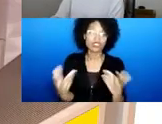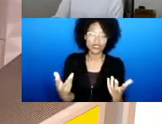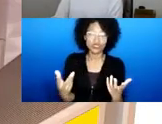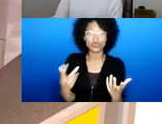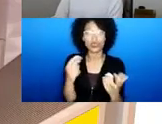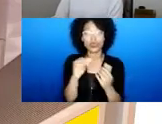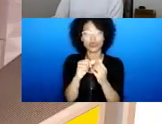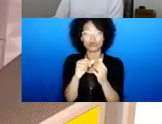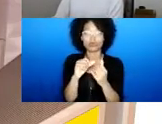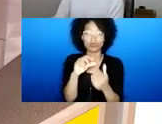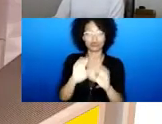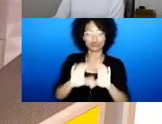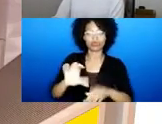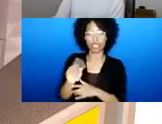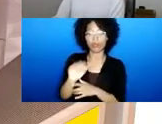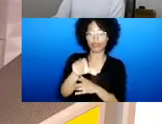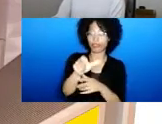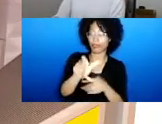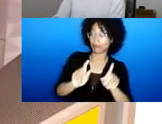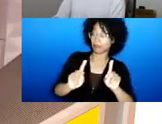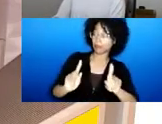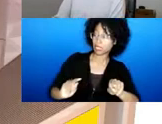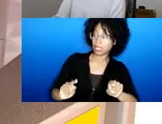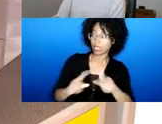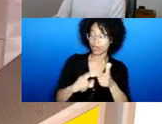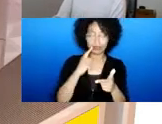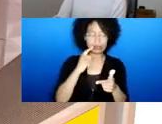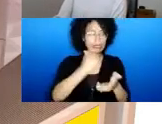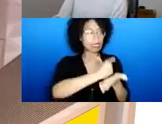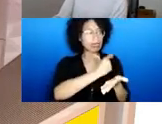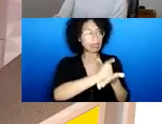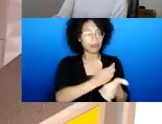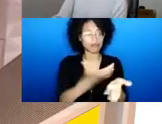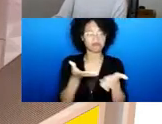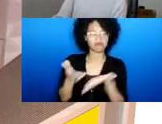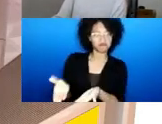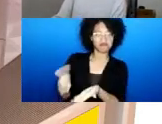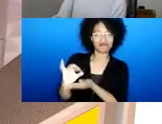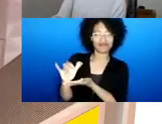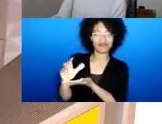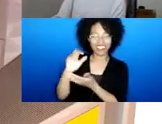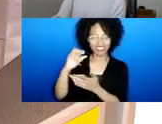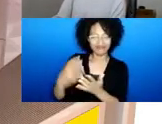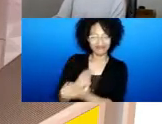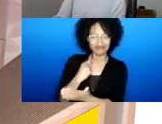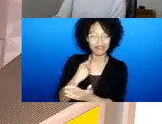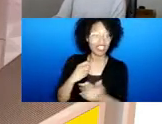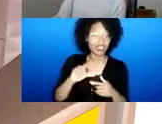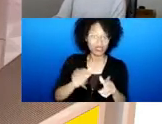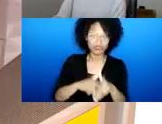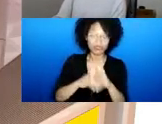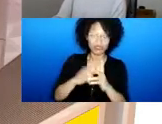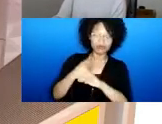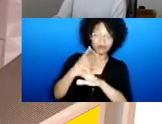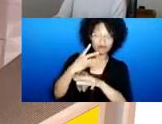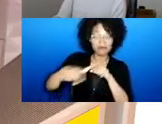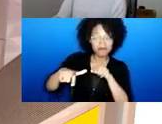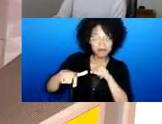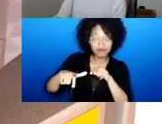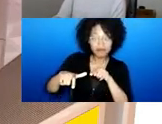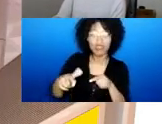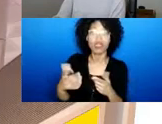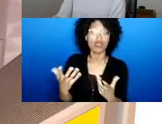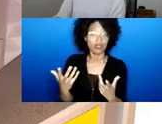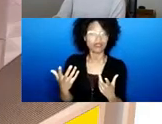for assistance, you can do so here. You also have the opportunity to start phone calls or video calls